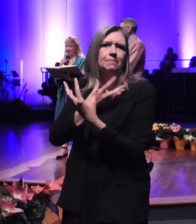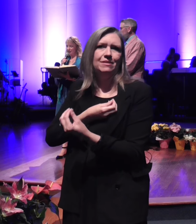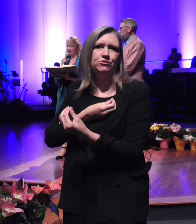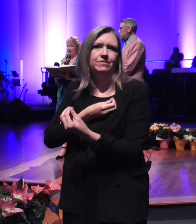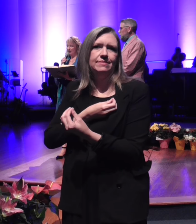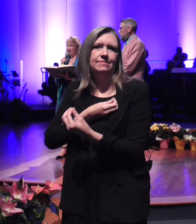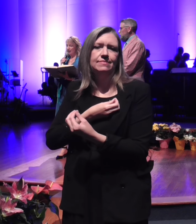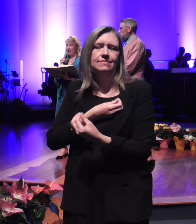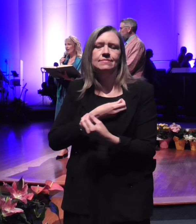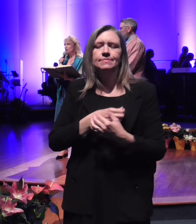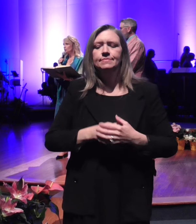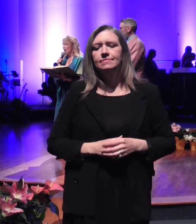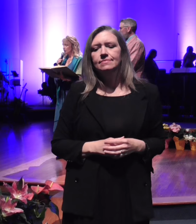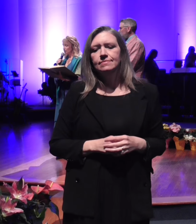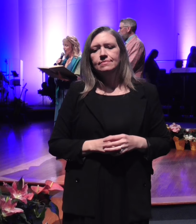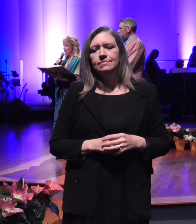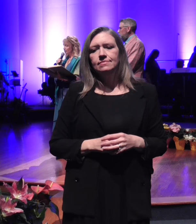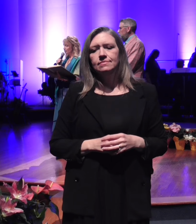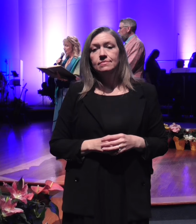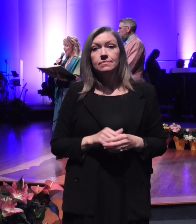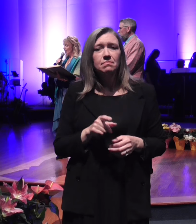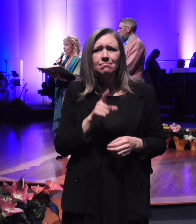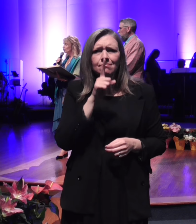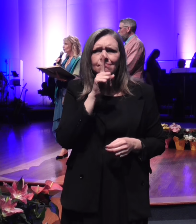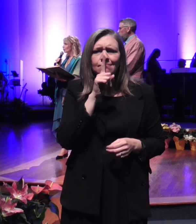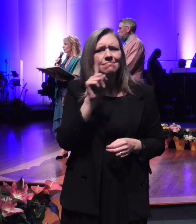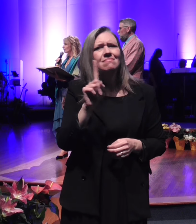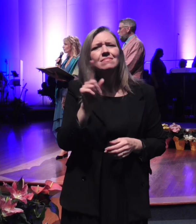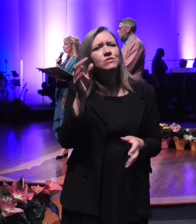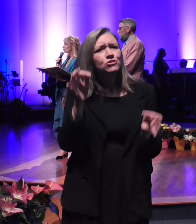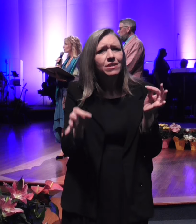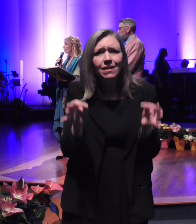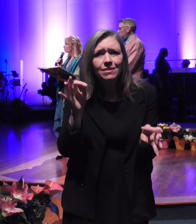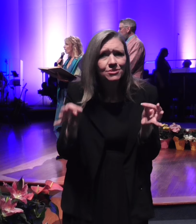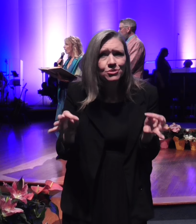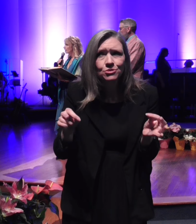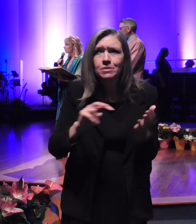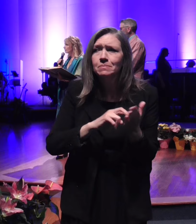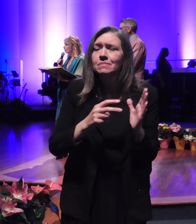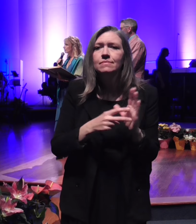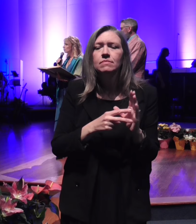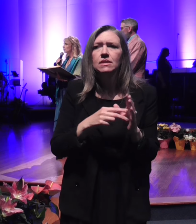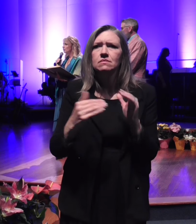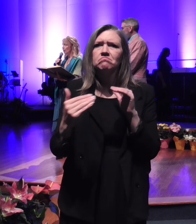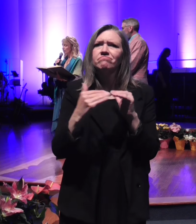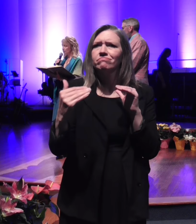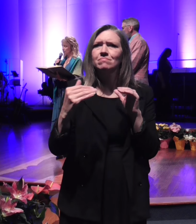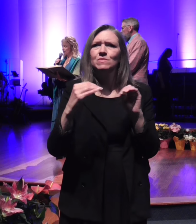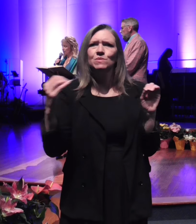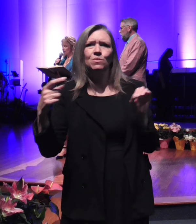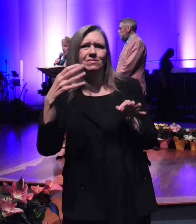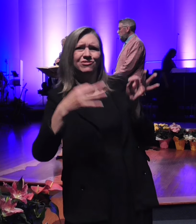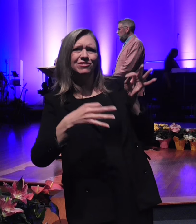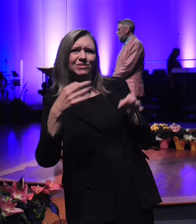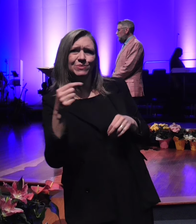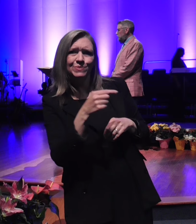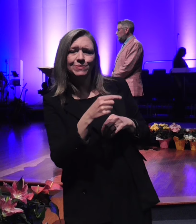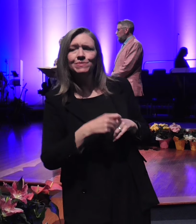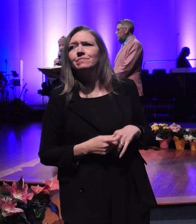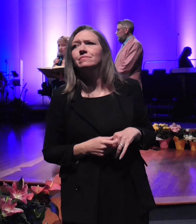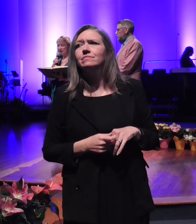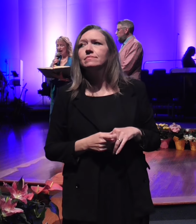compassionate. And do not judge, and surely you shall not be judged. And